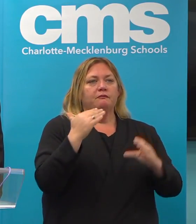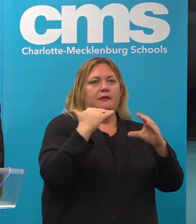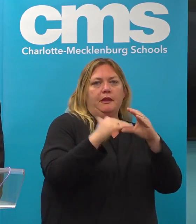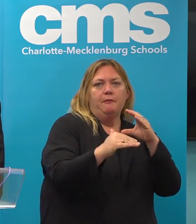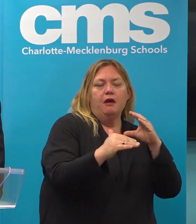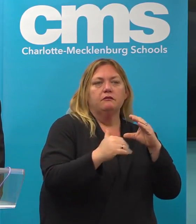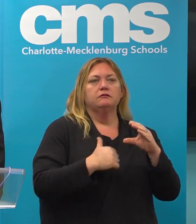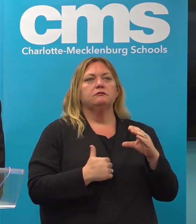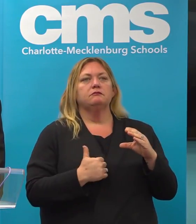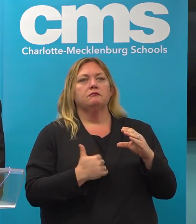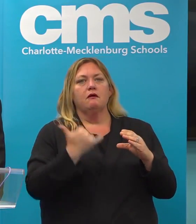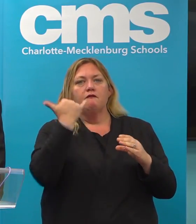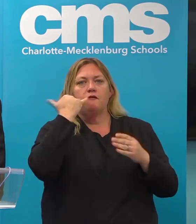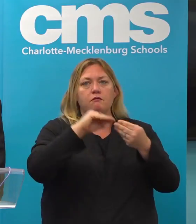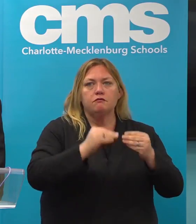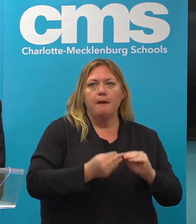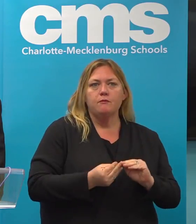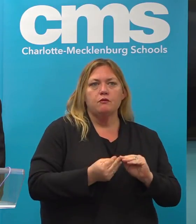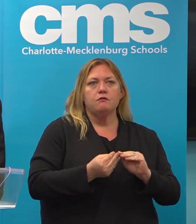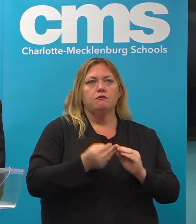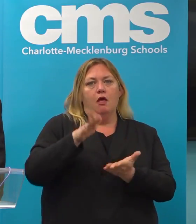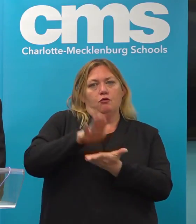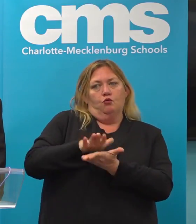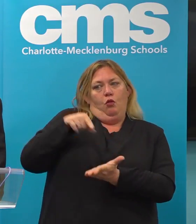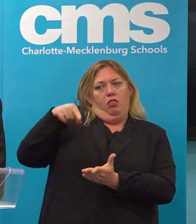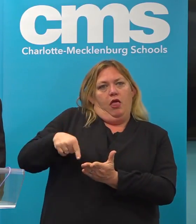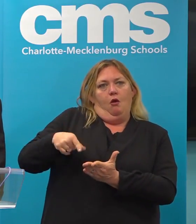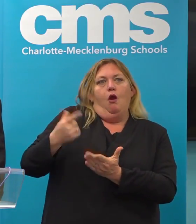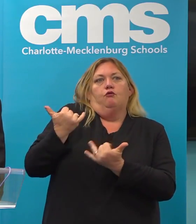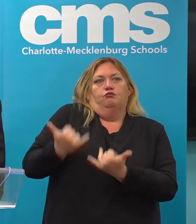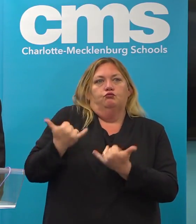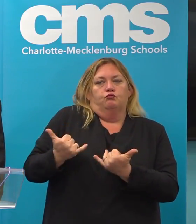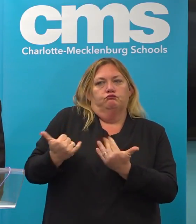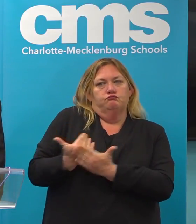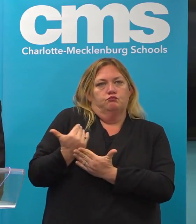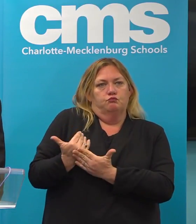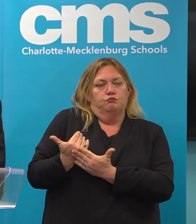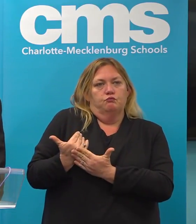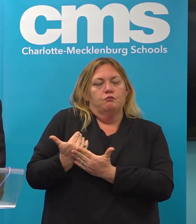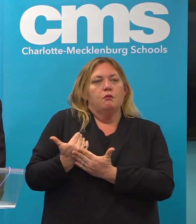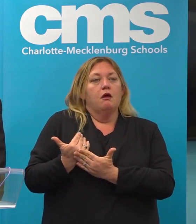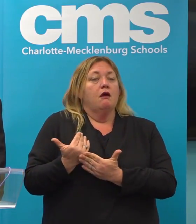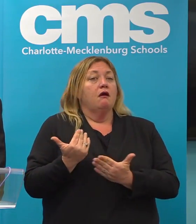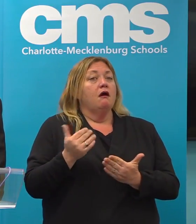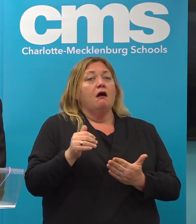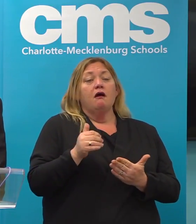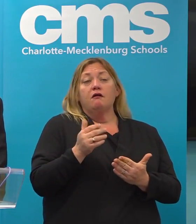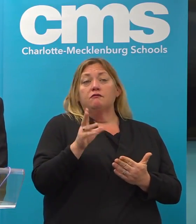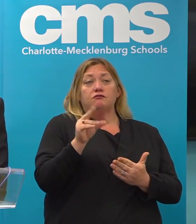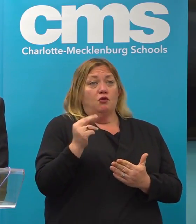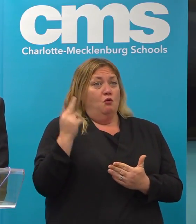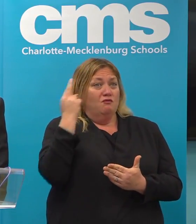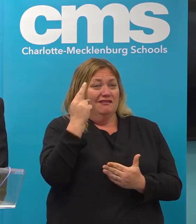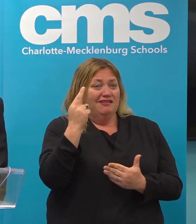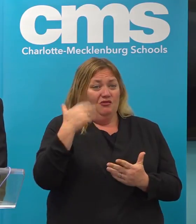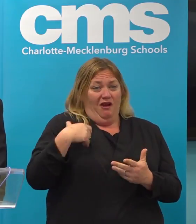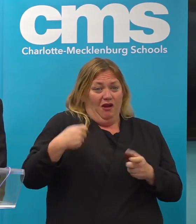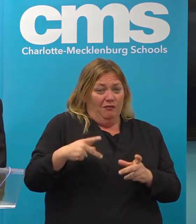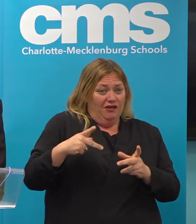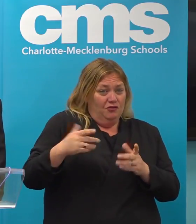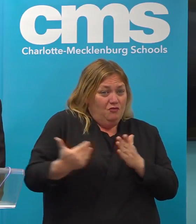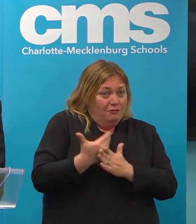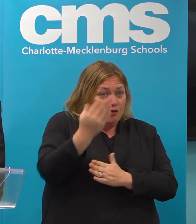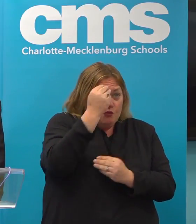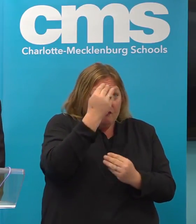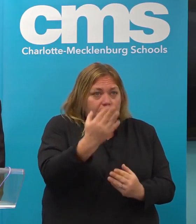emails, phone numbers, and everything are up to date. If for some reason you have not had the opportunity to do that this school year, we're asking